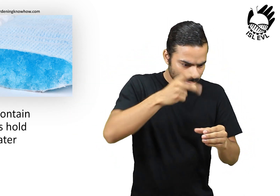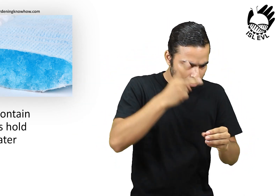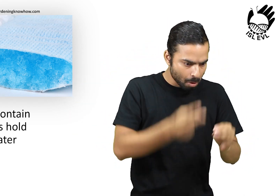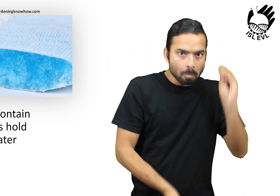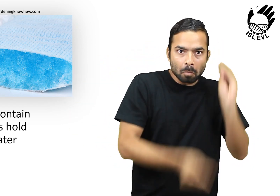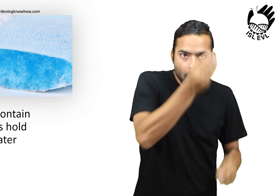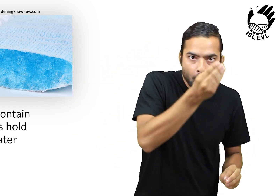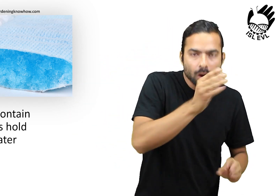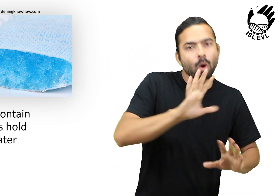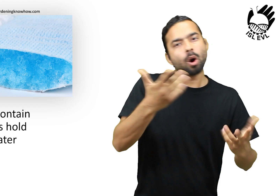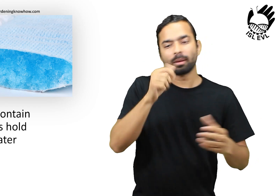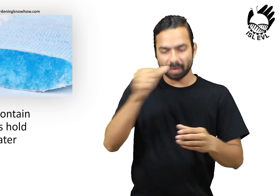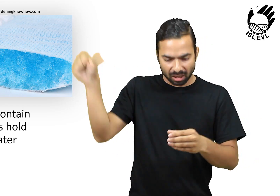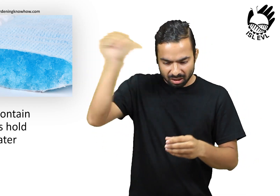spilling.